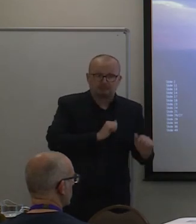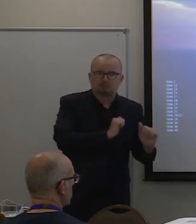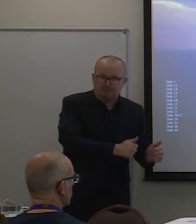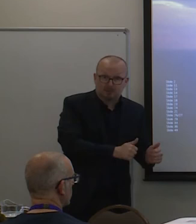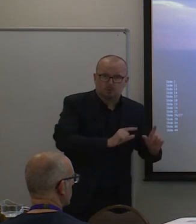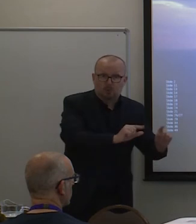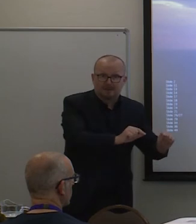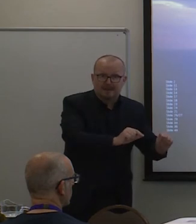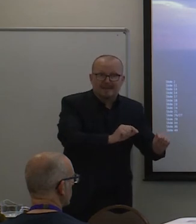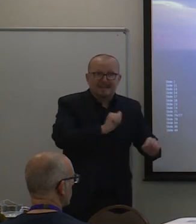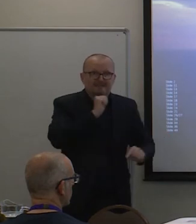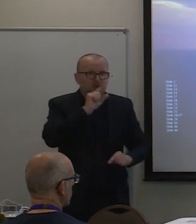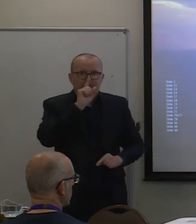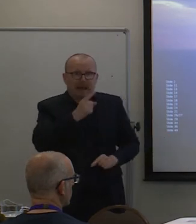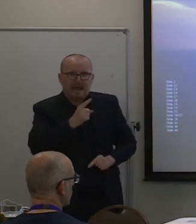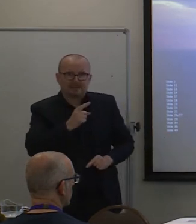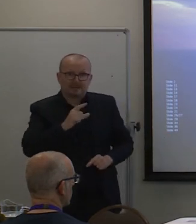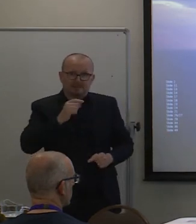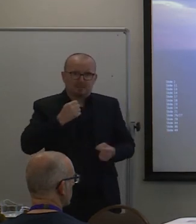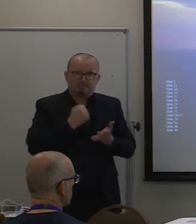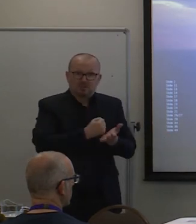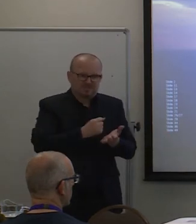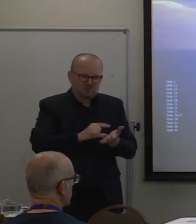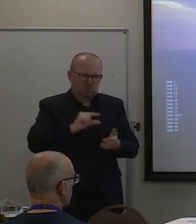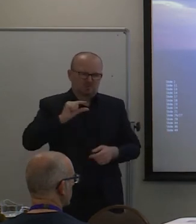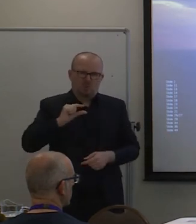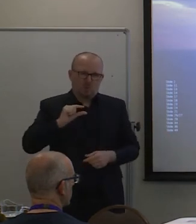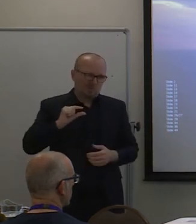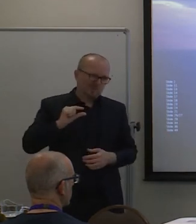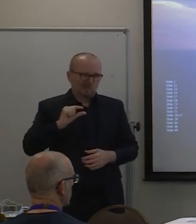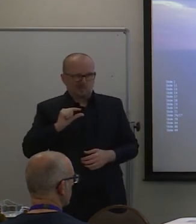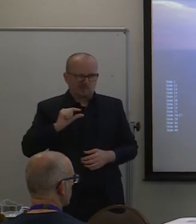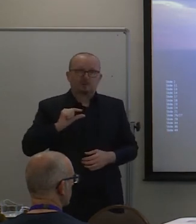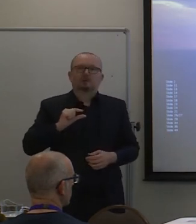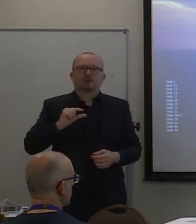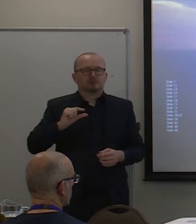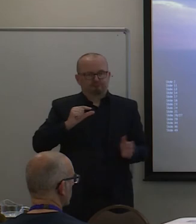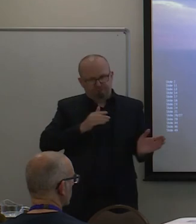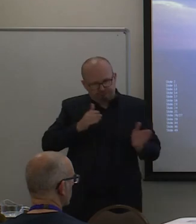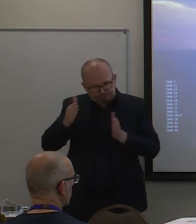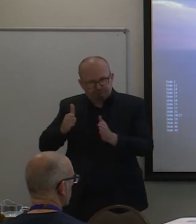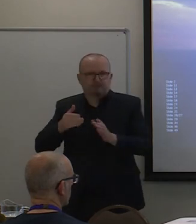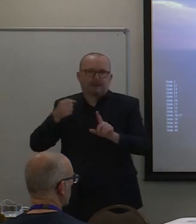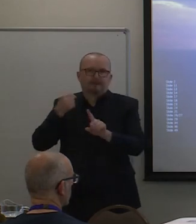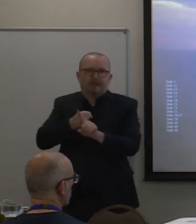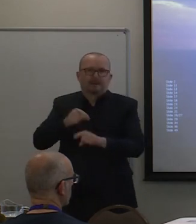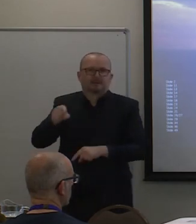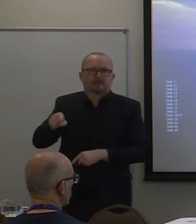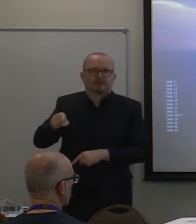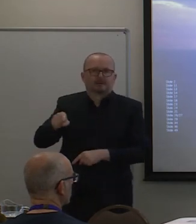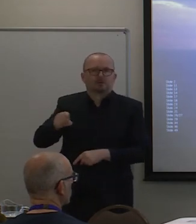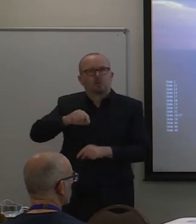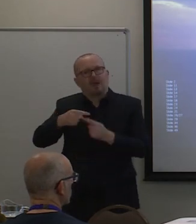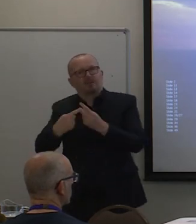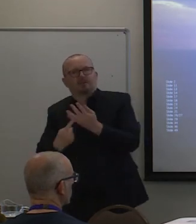can't, I still think it's worth doing the other stuff, because I think you will still have the impact, and you're spending a lot